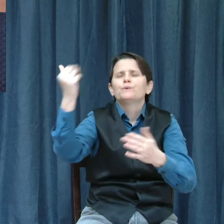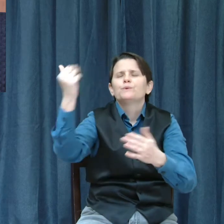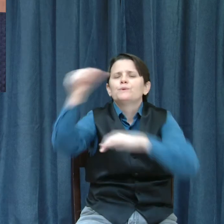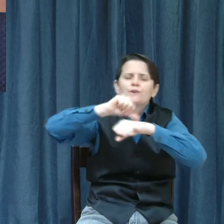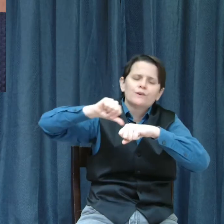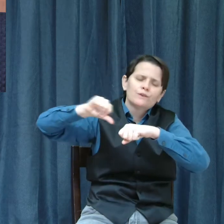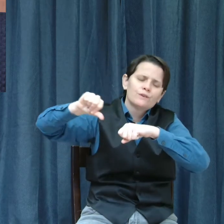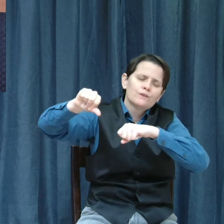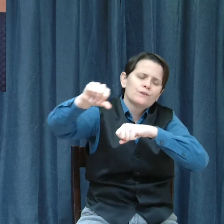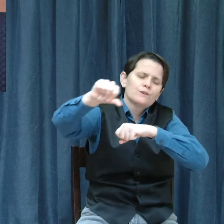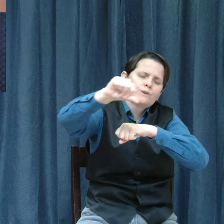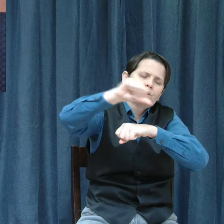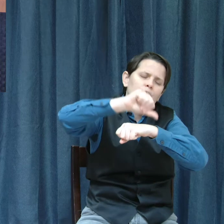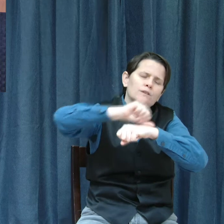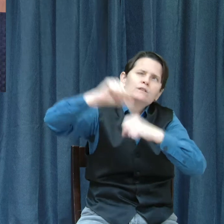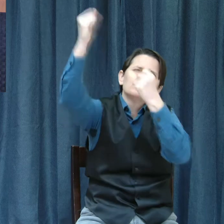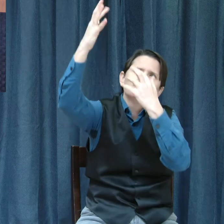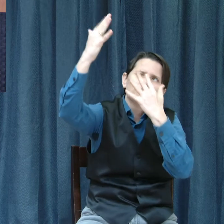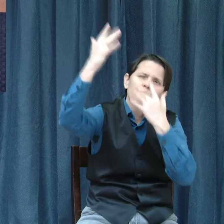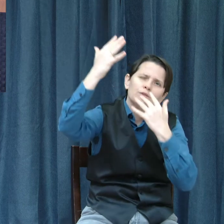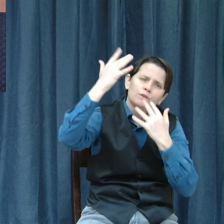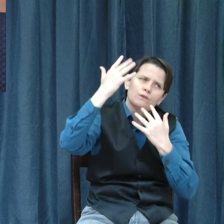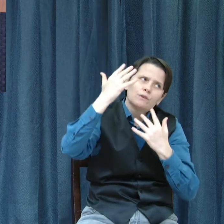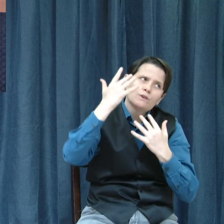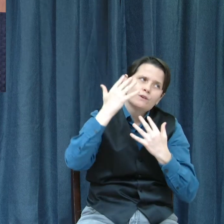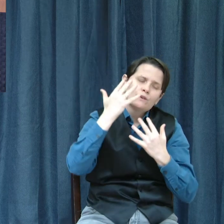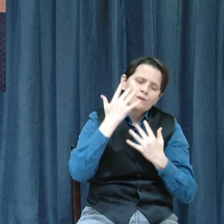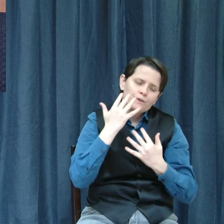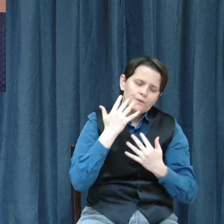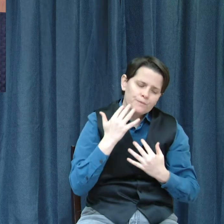is flowing my way.